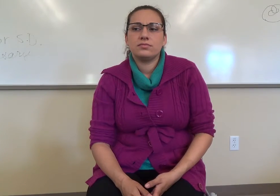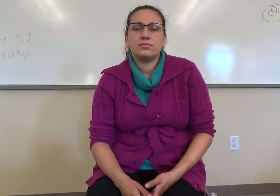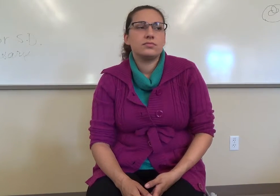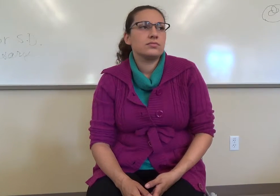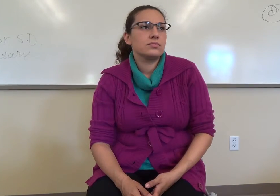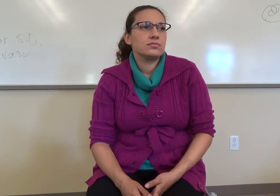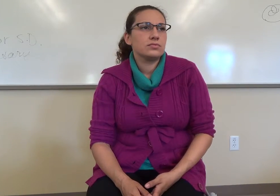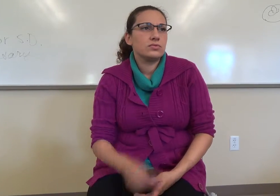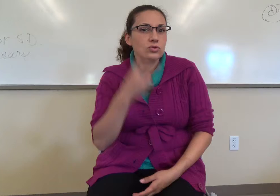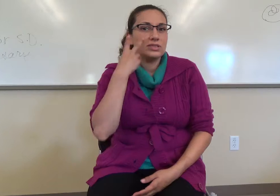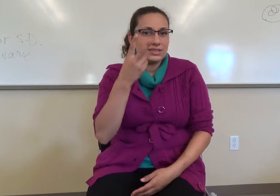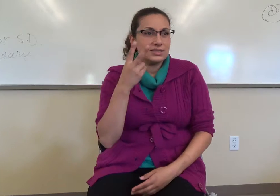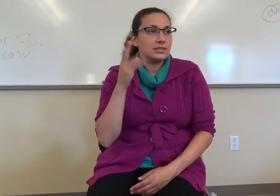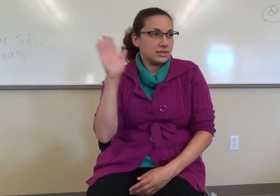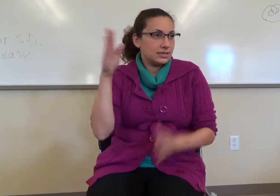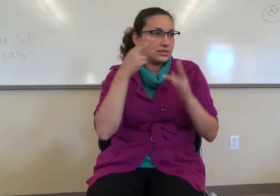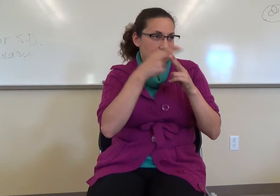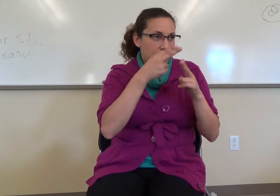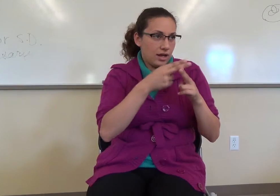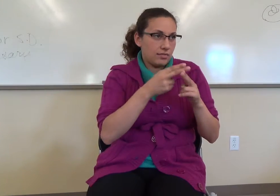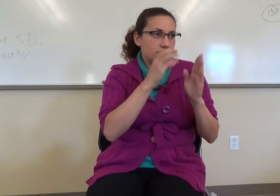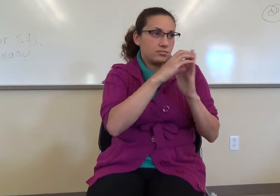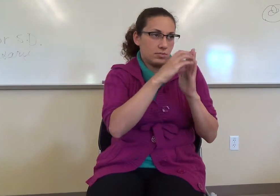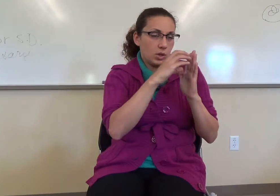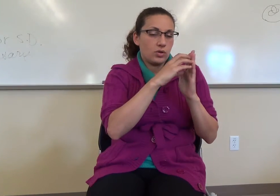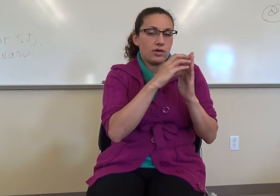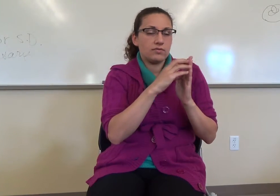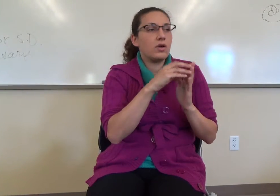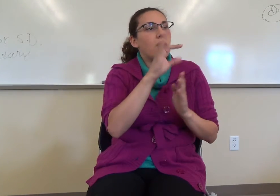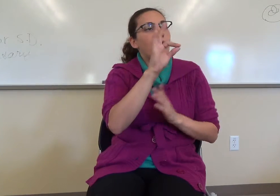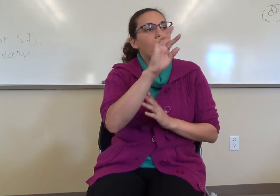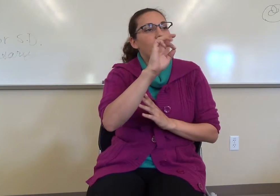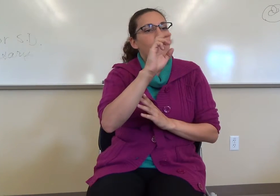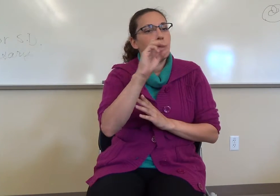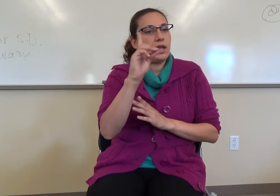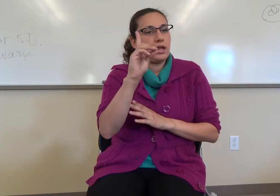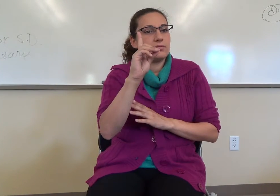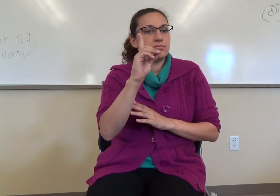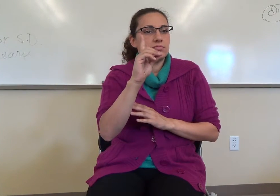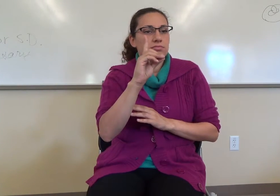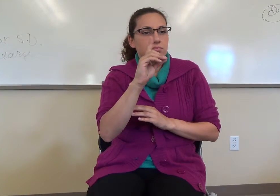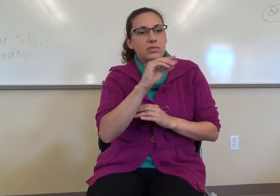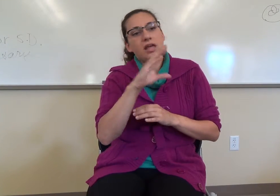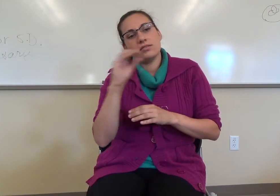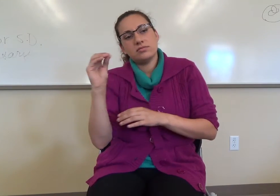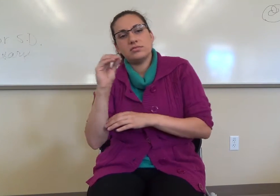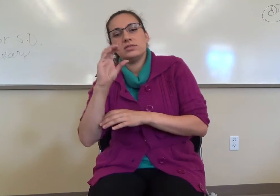paragraph. We've decided Fred Shuttleworth and the civil rights movement as our topic.